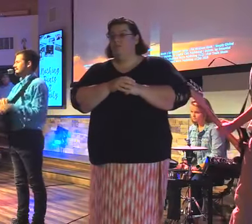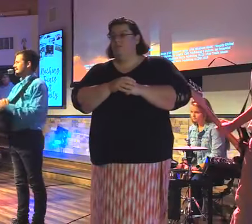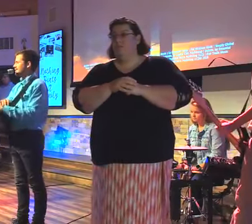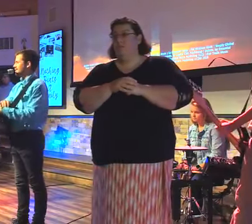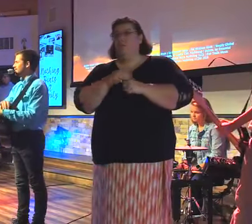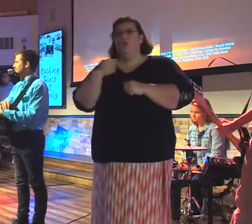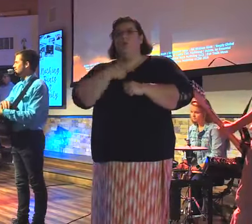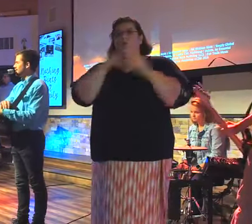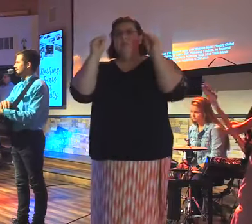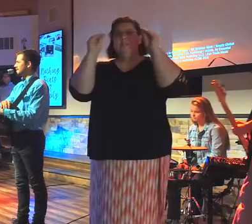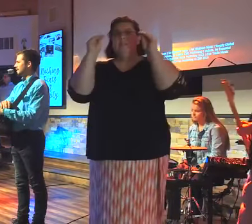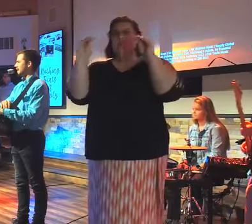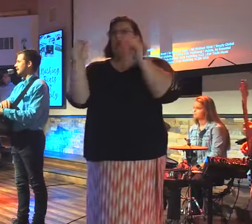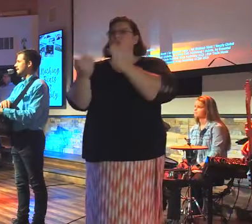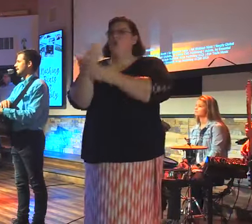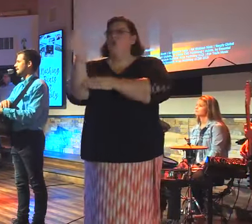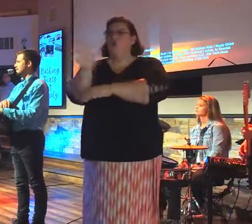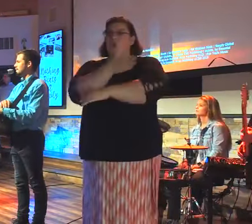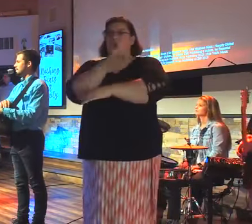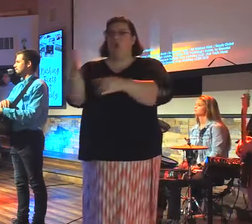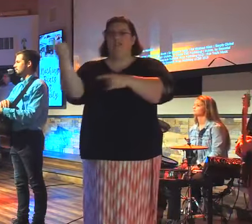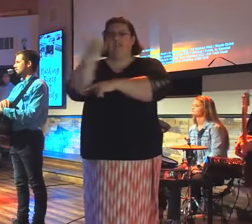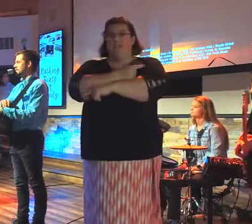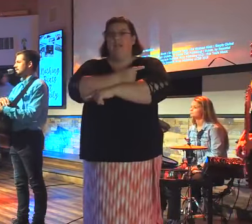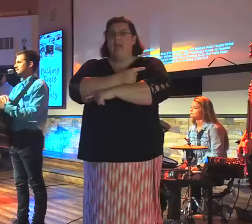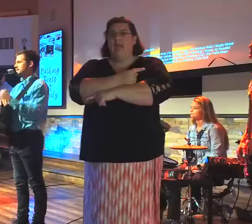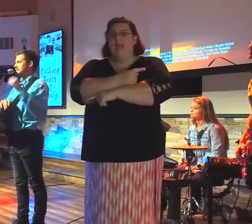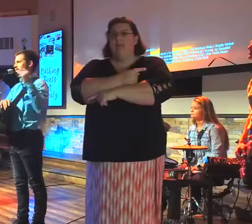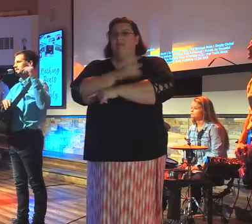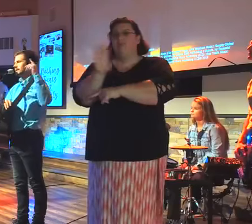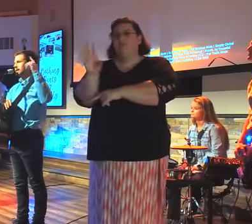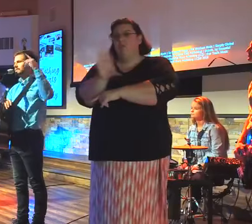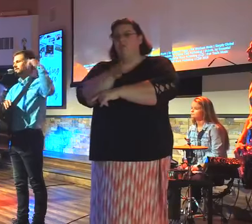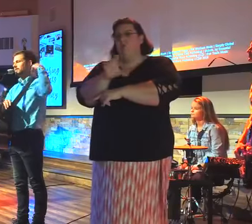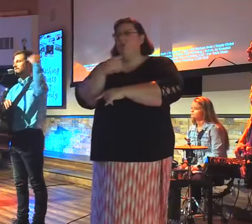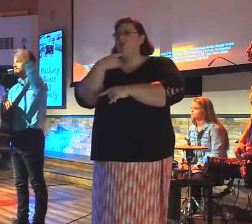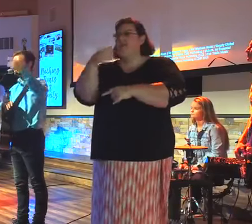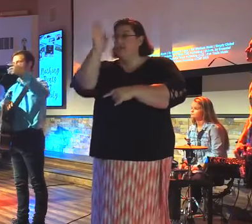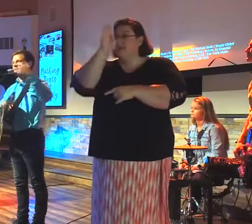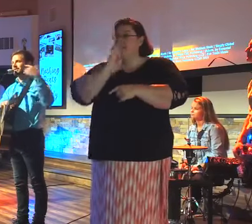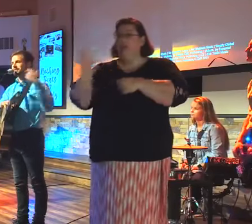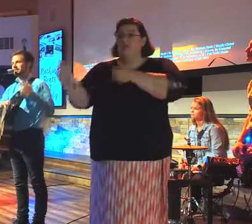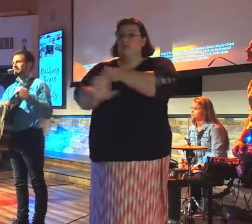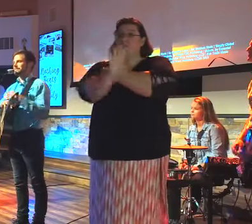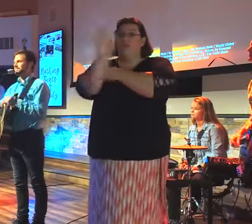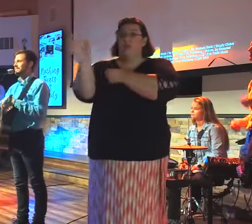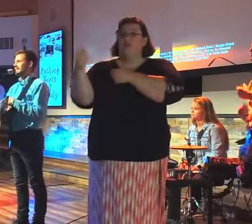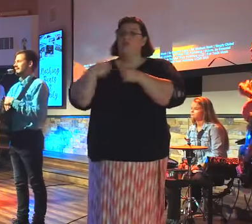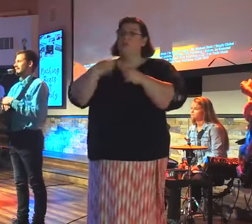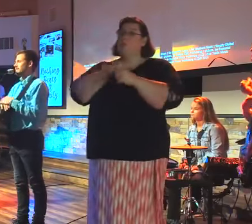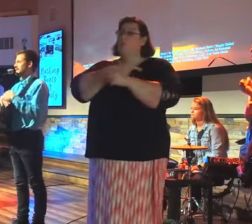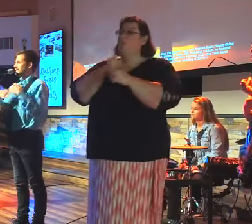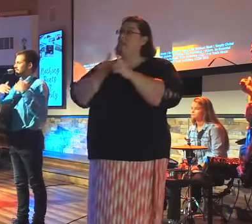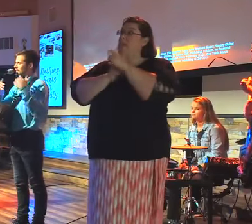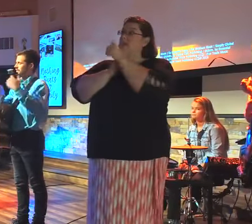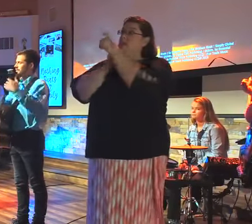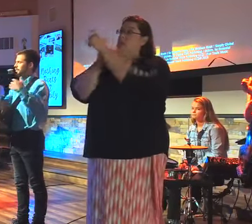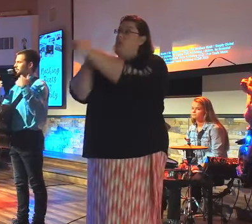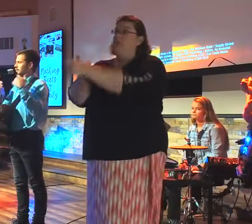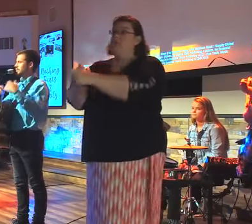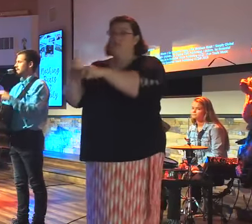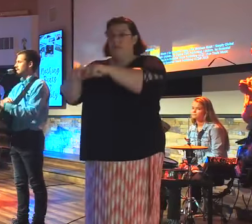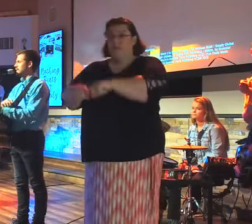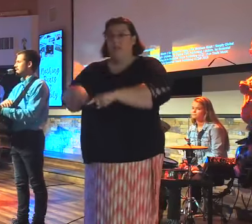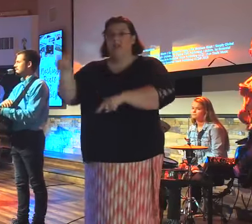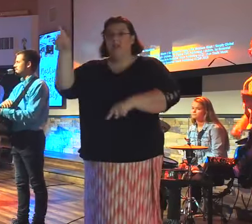We're going to be teaching y'all a new song today, and the chorus is that God is the refuge that we run to. We can depend on Him, we